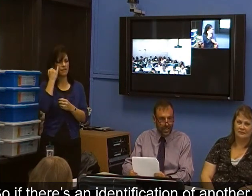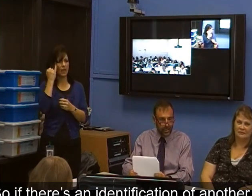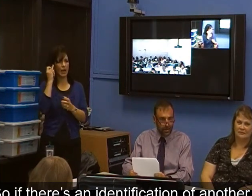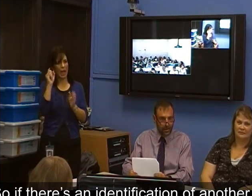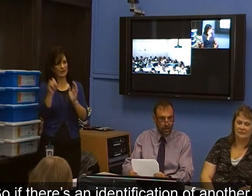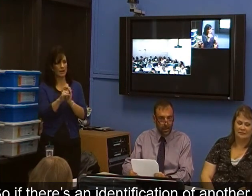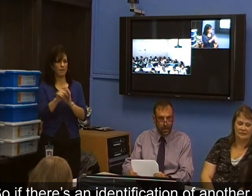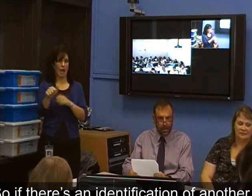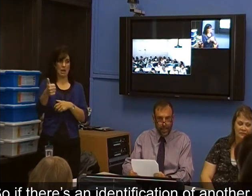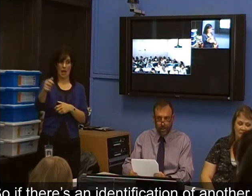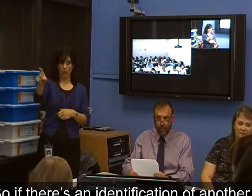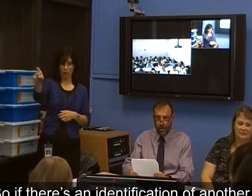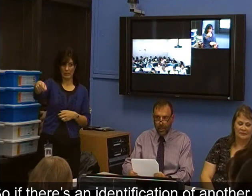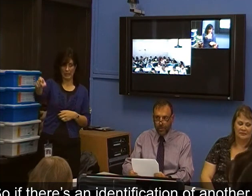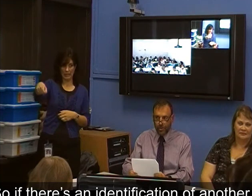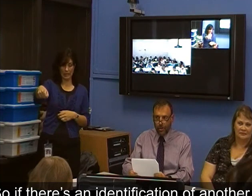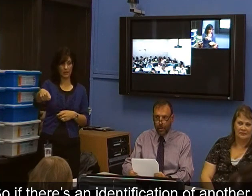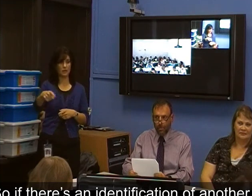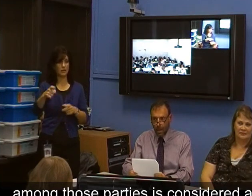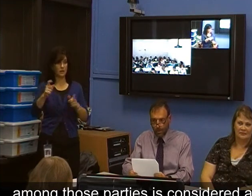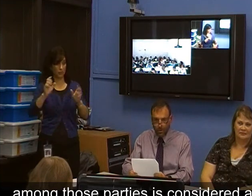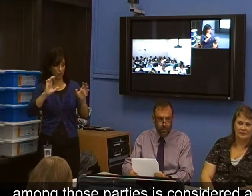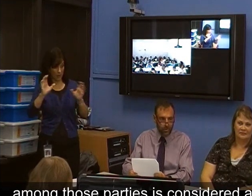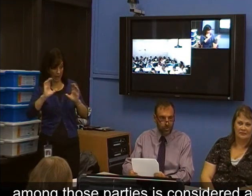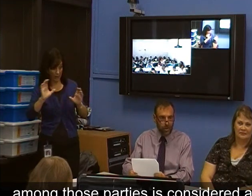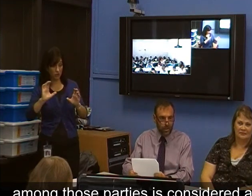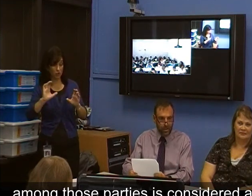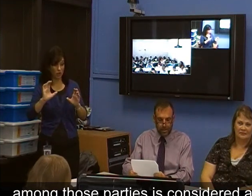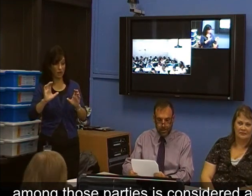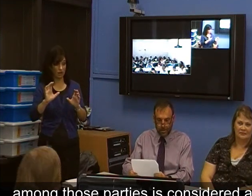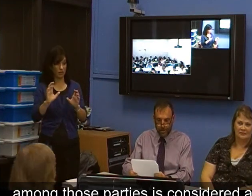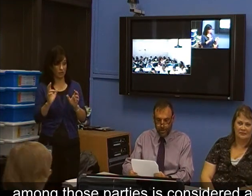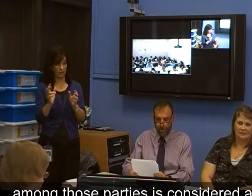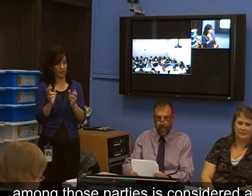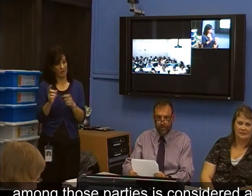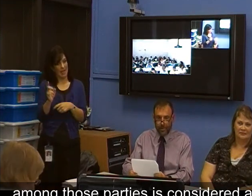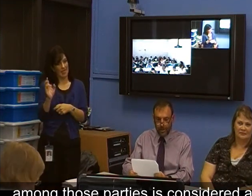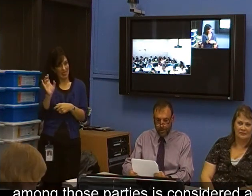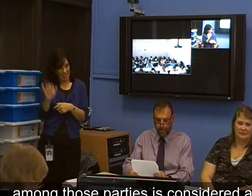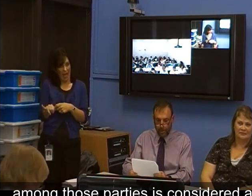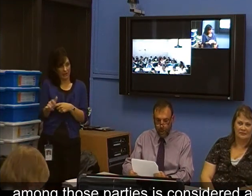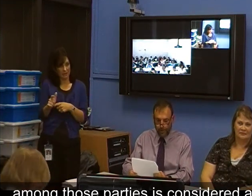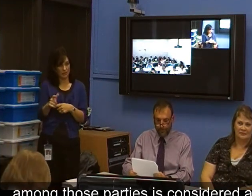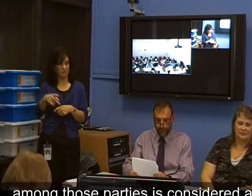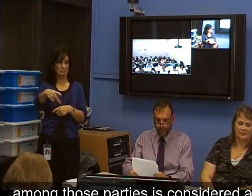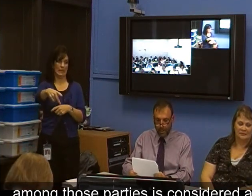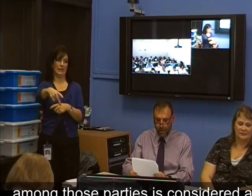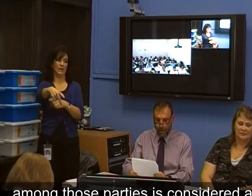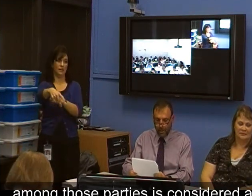need, that communication among those parties is considered a P as in Paul.